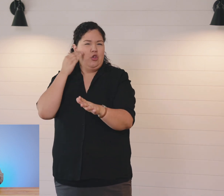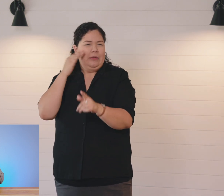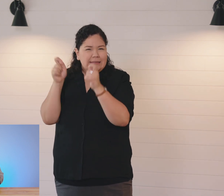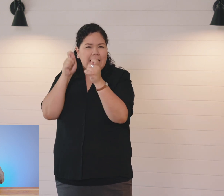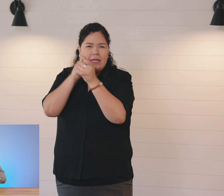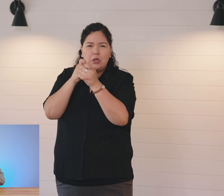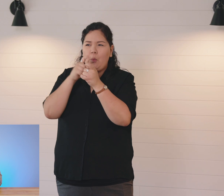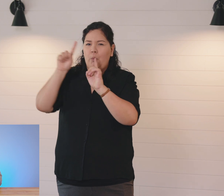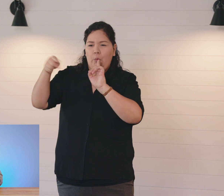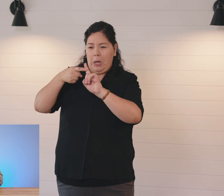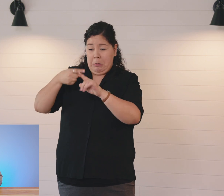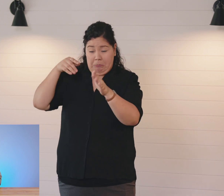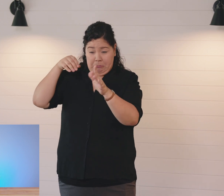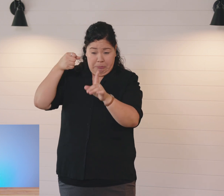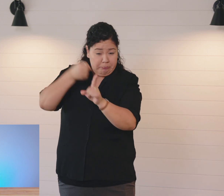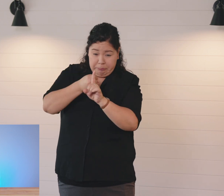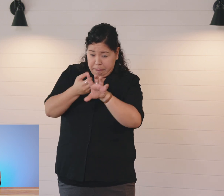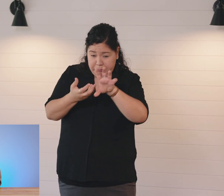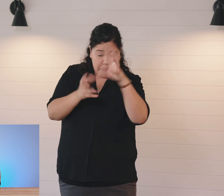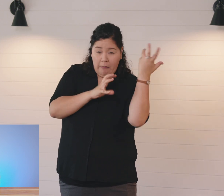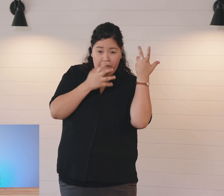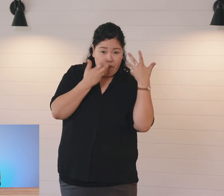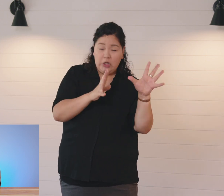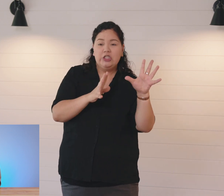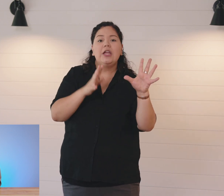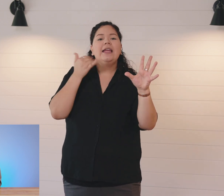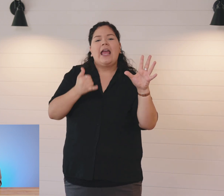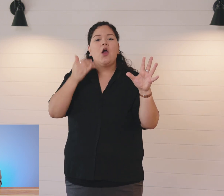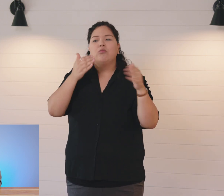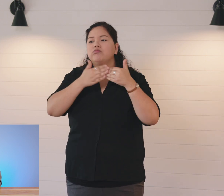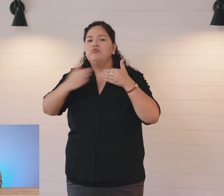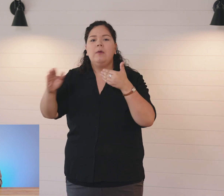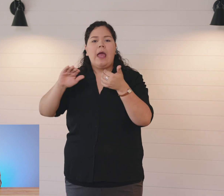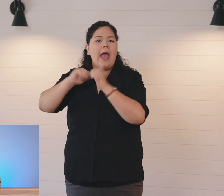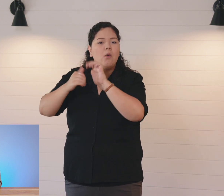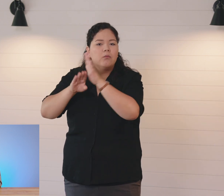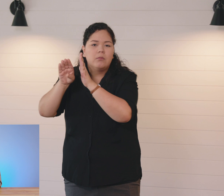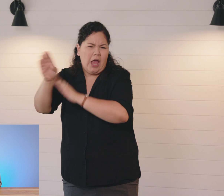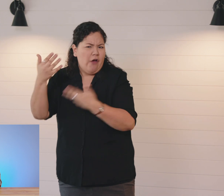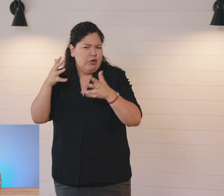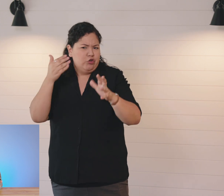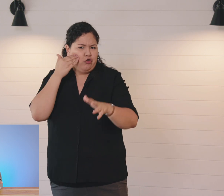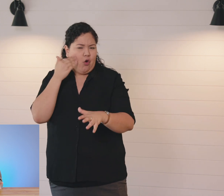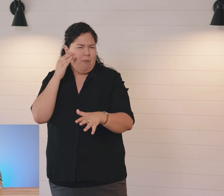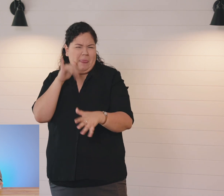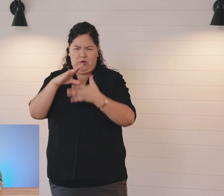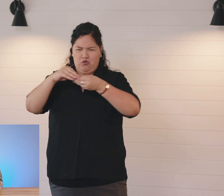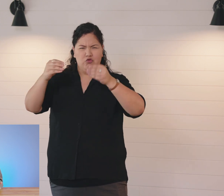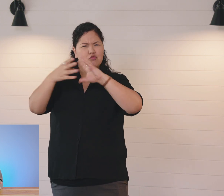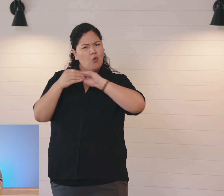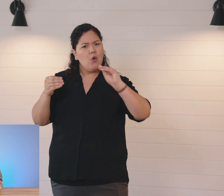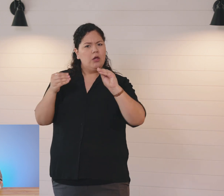when everything's hit rock bottom, and then the rest of the film picks up. Right? That story arc is really